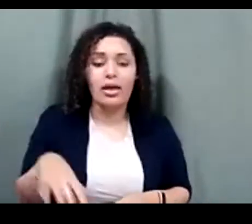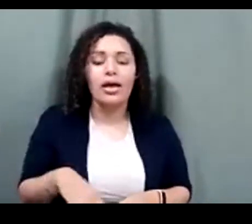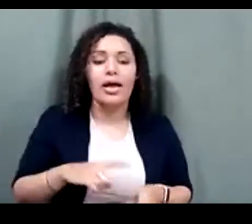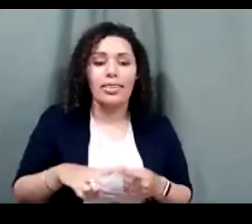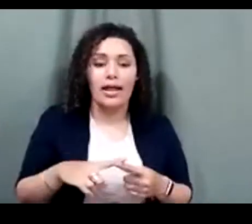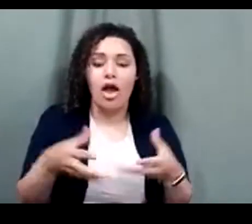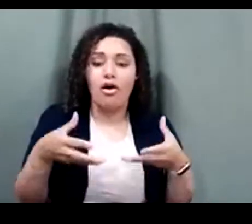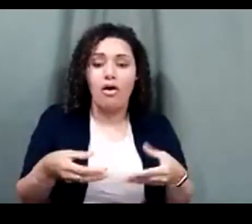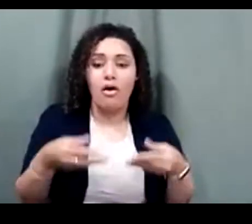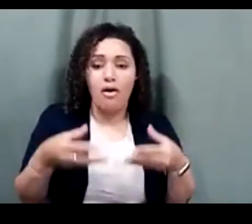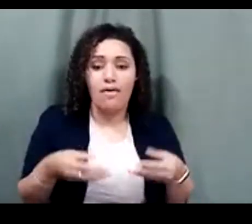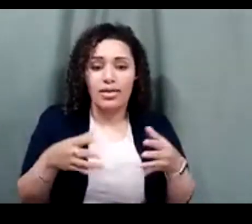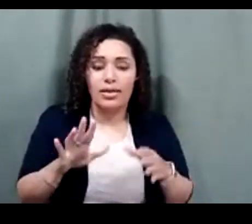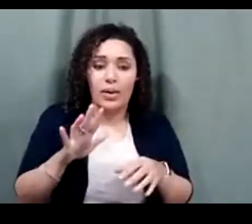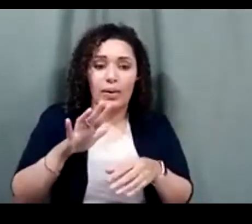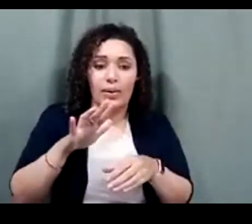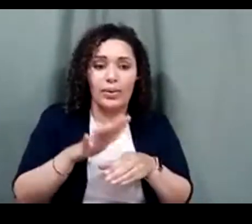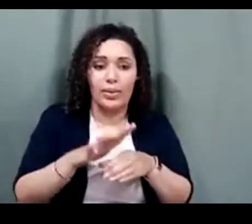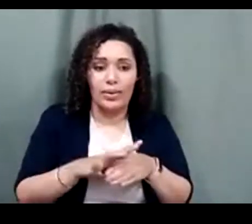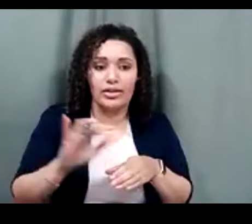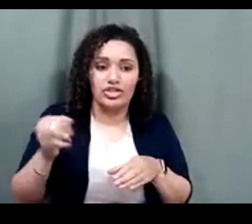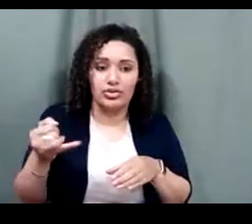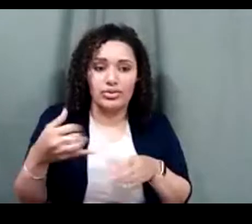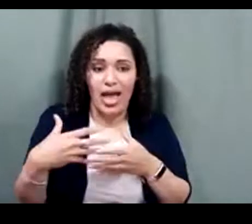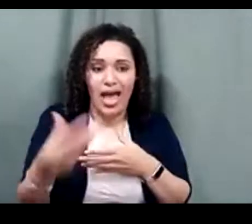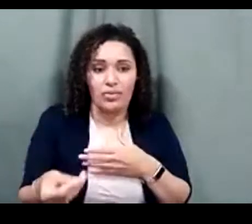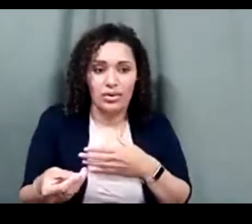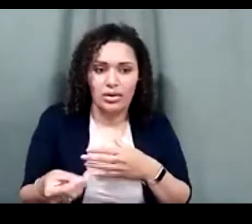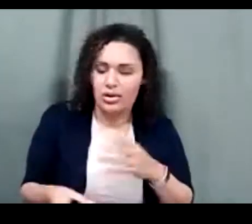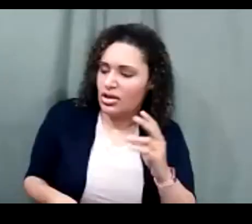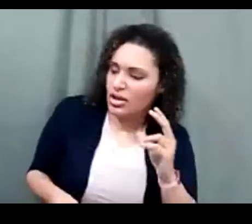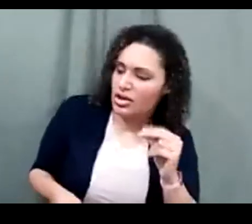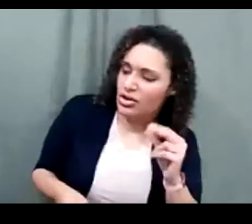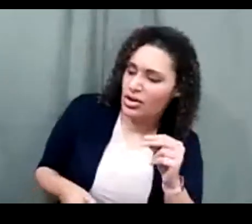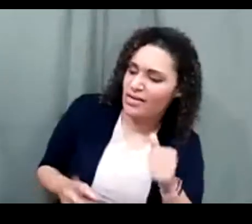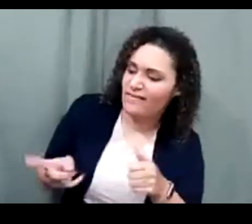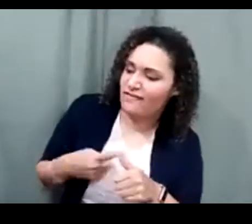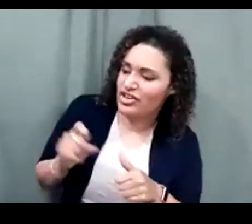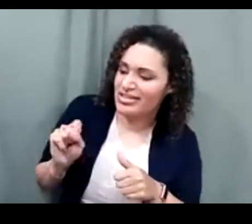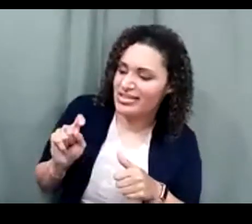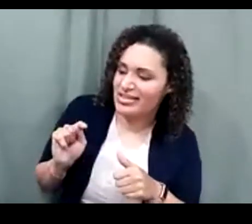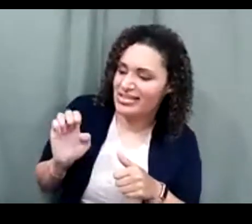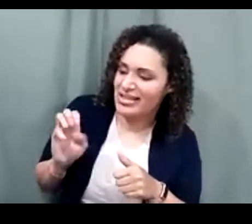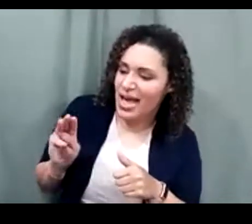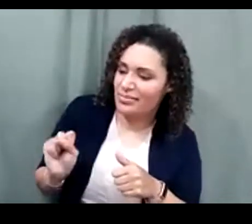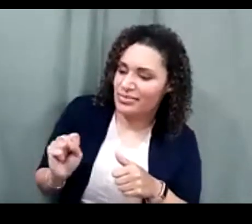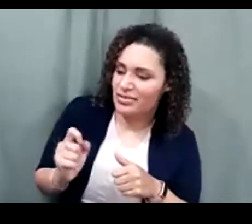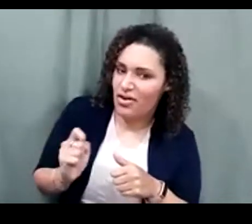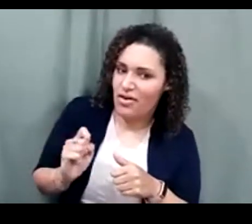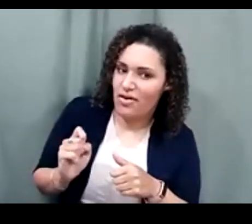gently presses the juice out of them. Nope. First we take them off the stems. Oh, well, yeah. No,